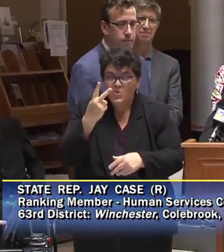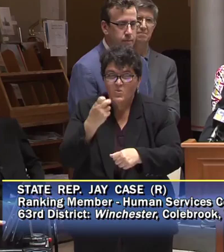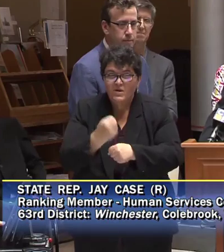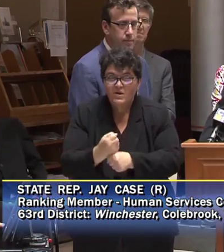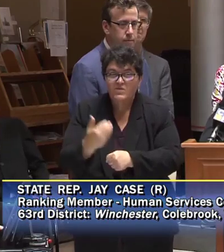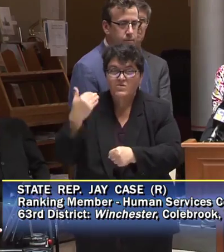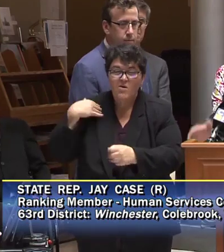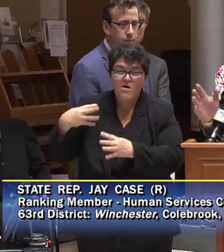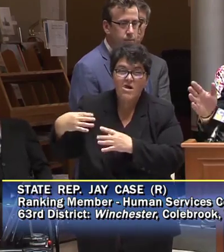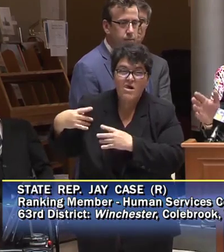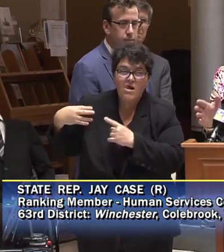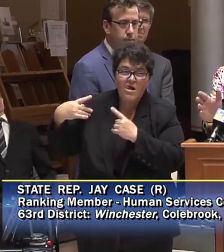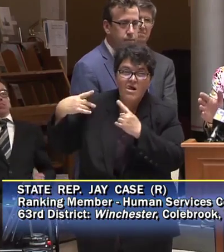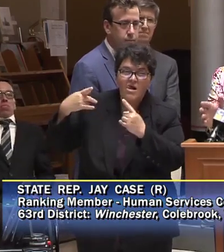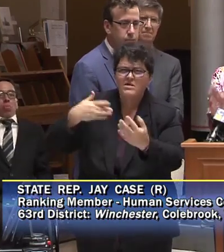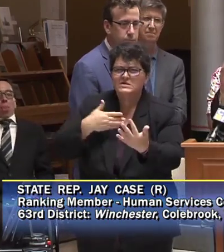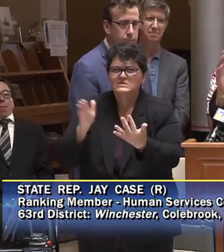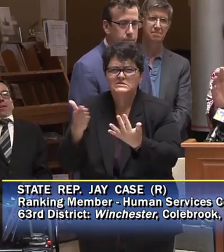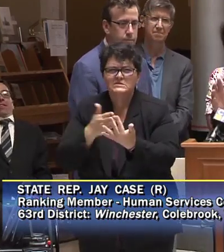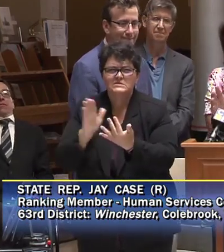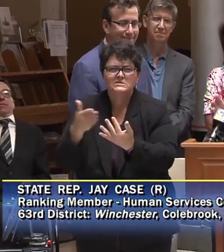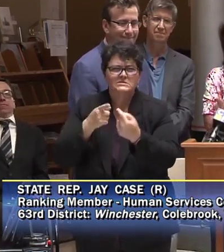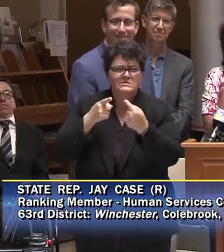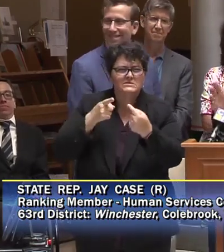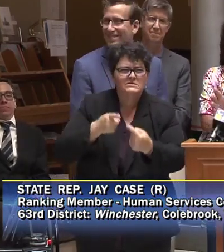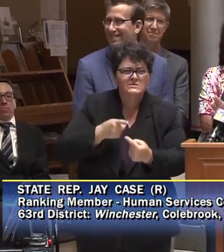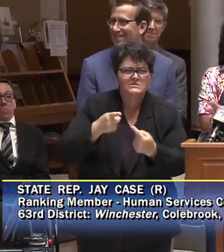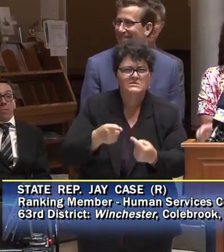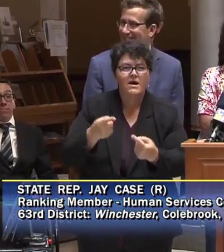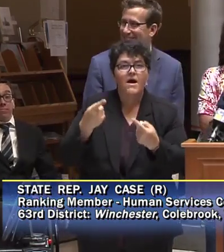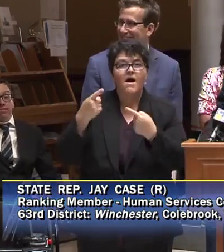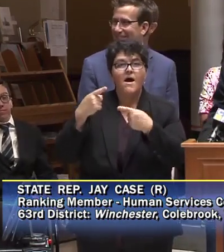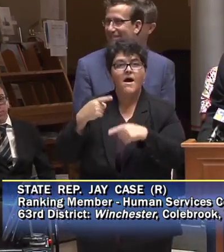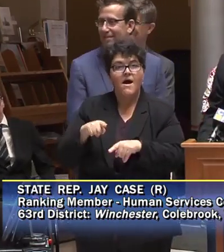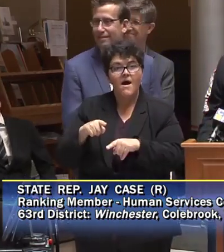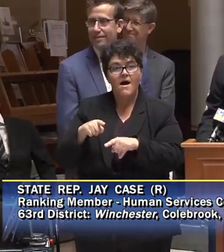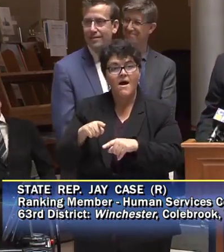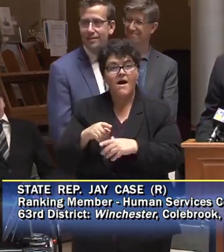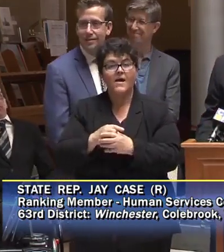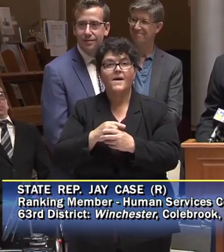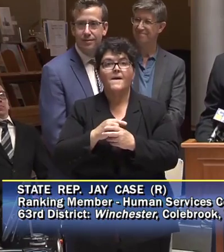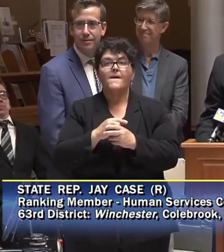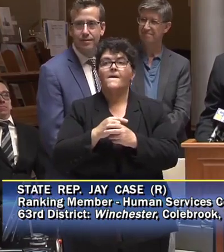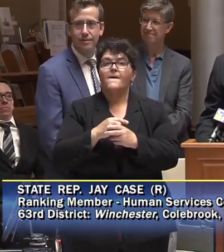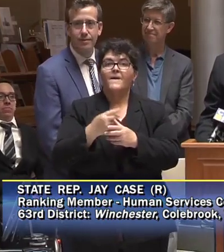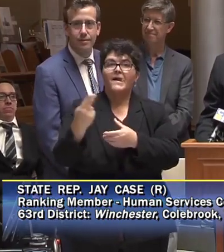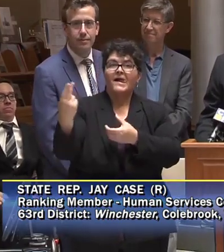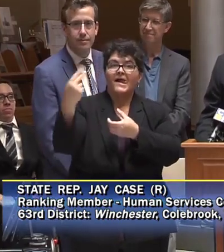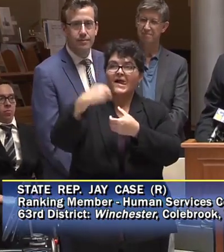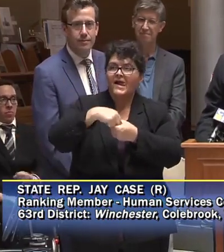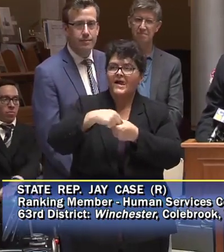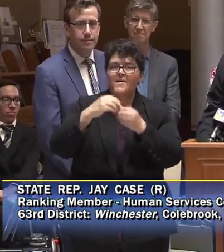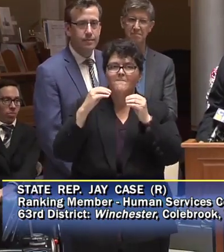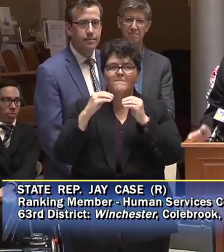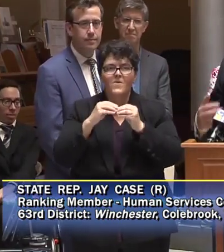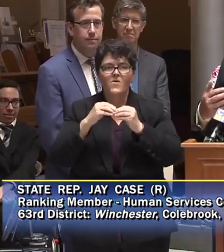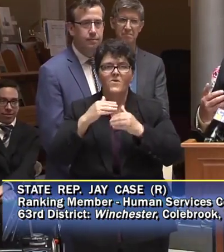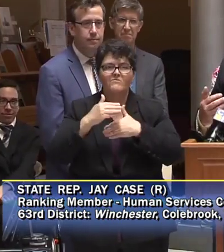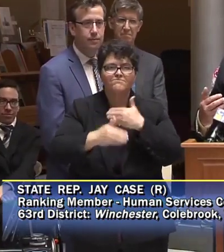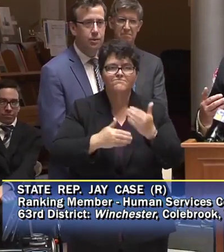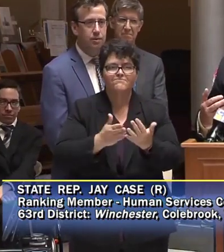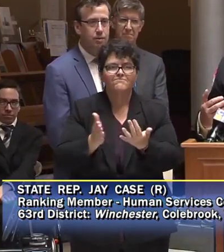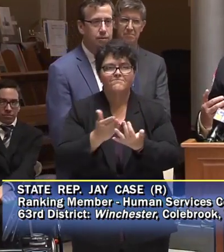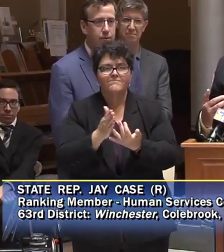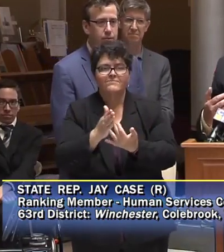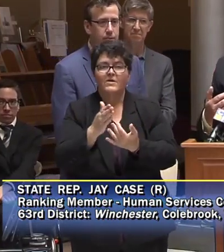lines, and then we got Beverly involved, and things started moving. Guys, I studied human services in college. I don't know why I'm